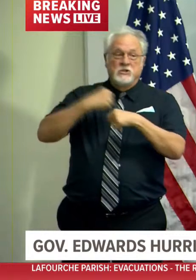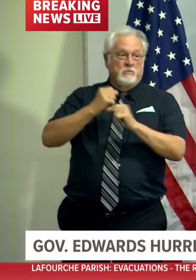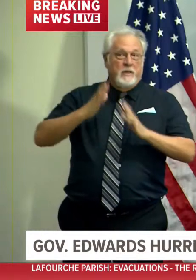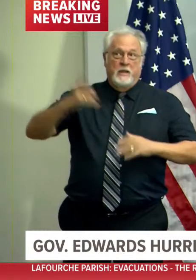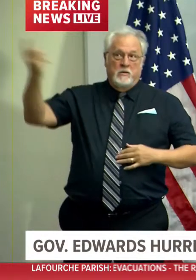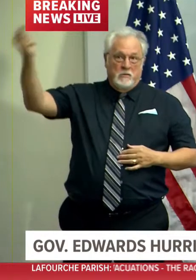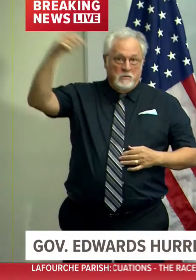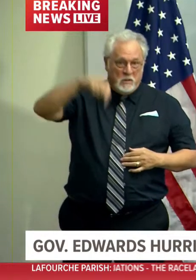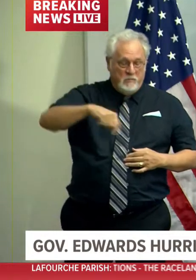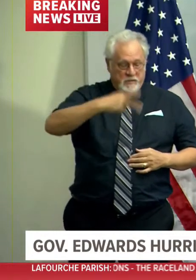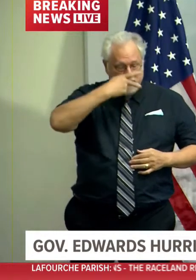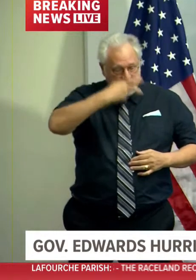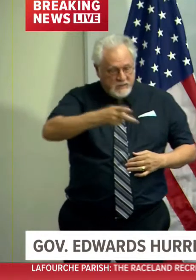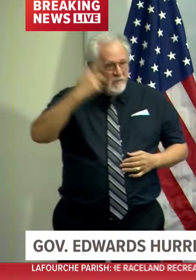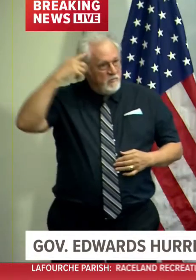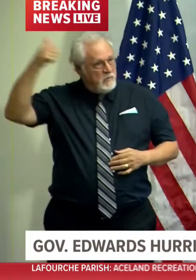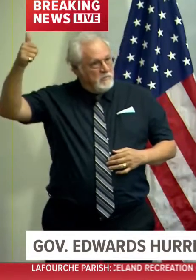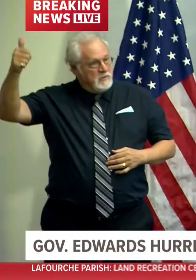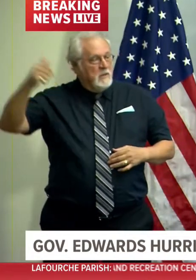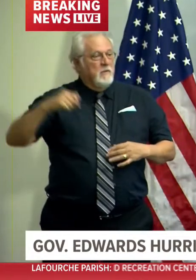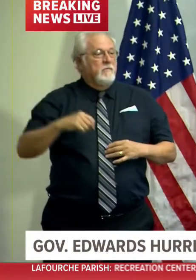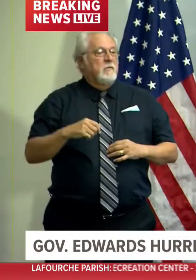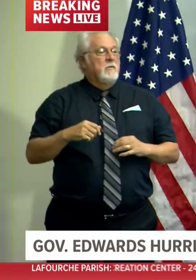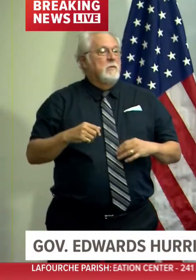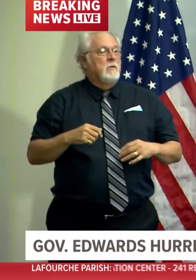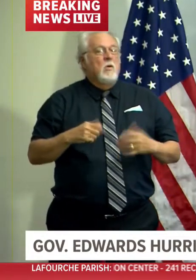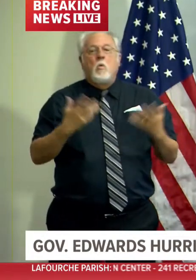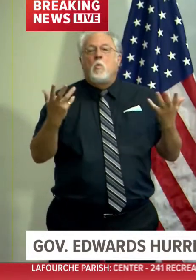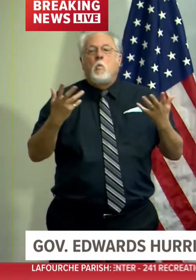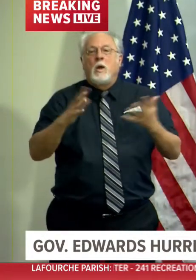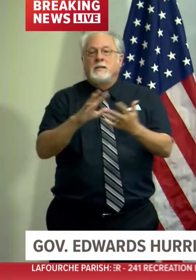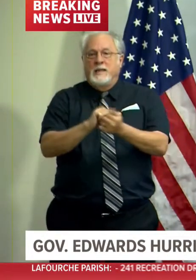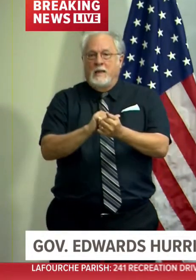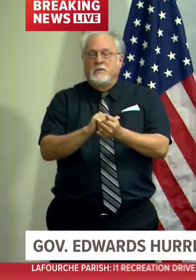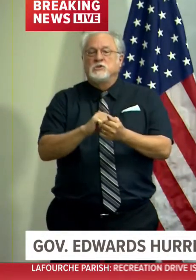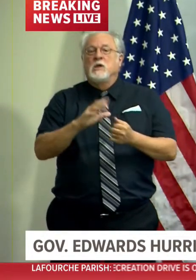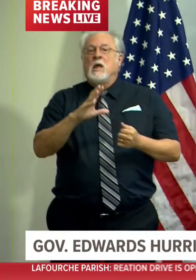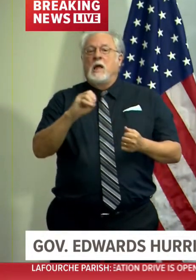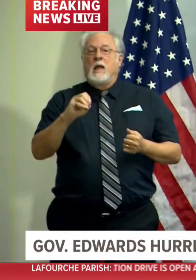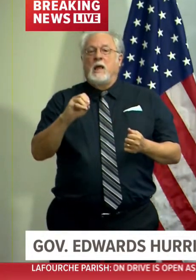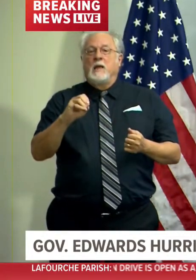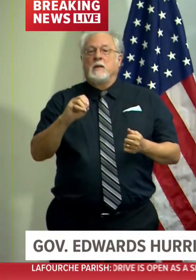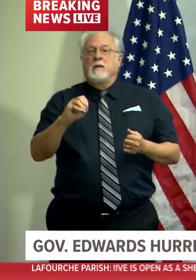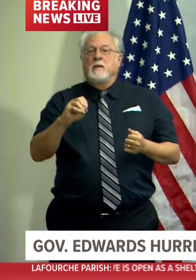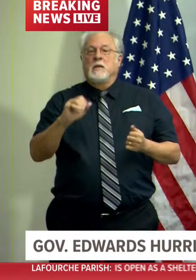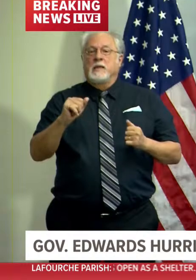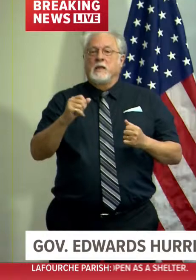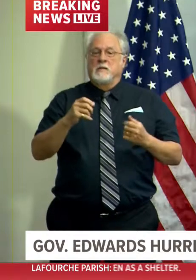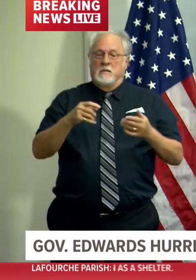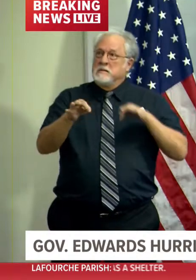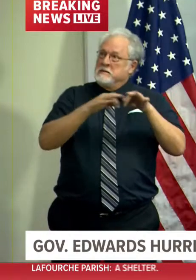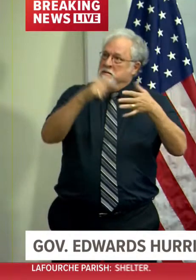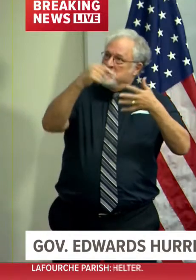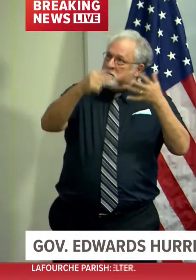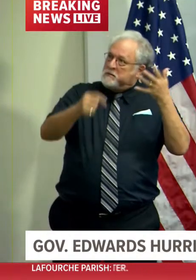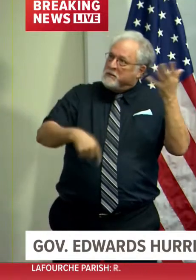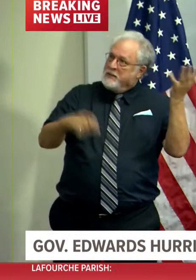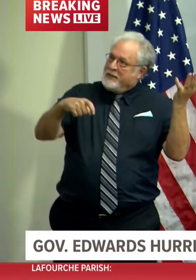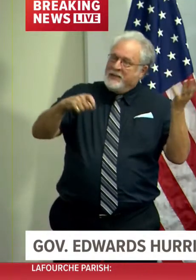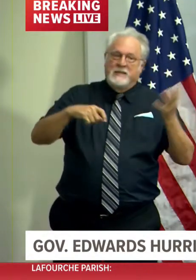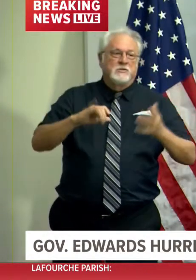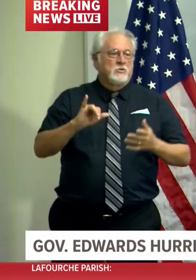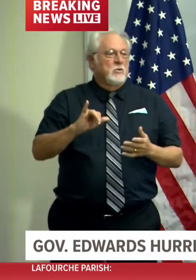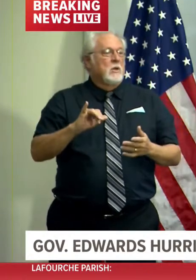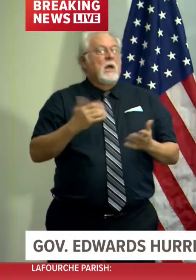on the ground to see for himself what the damage is, and so that we can express what the needs are as